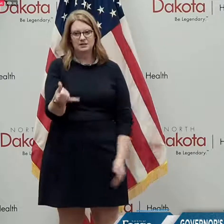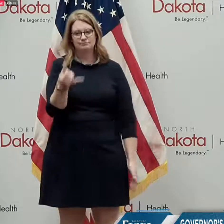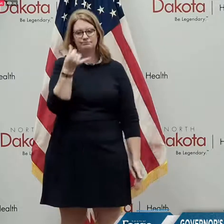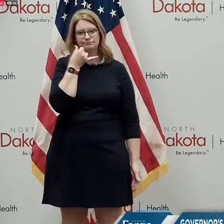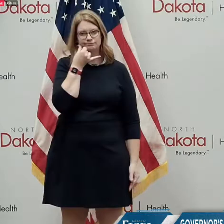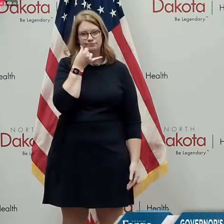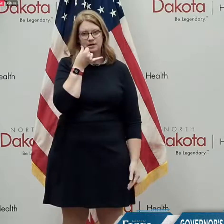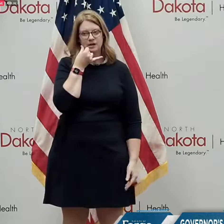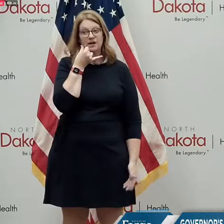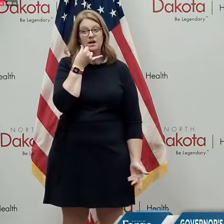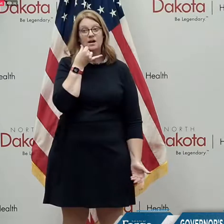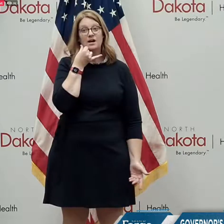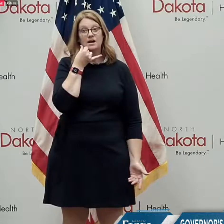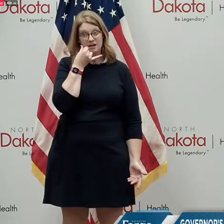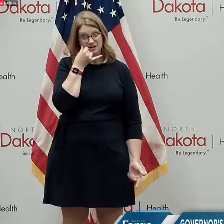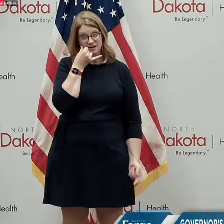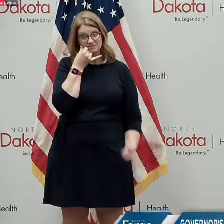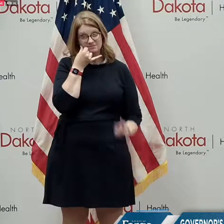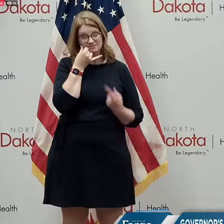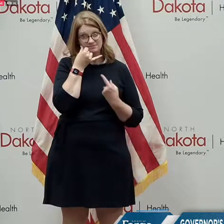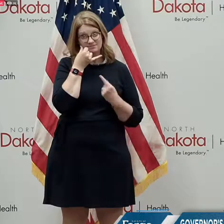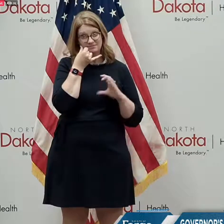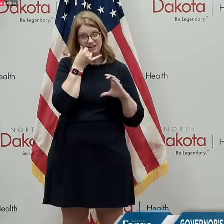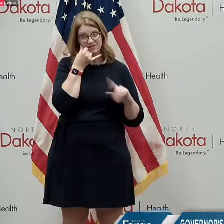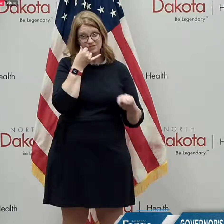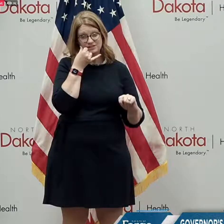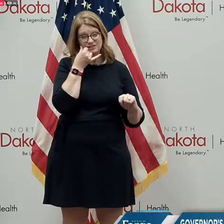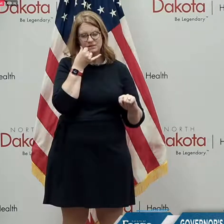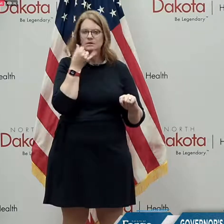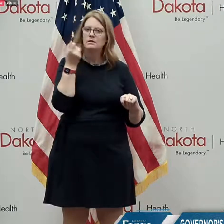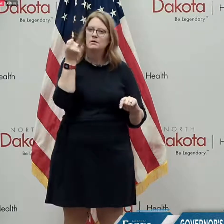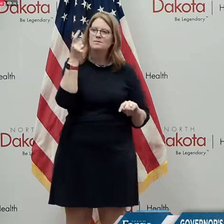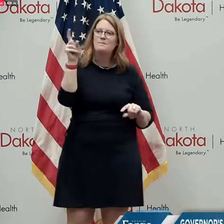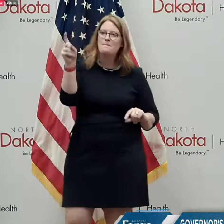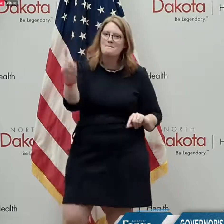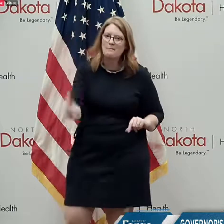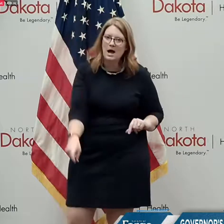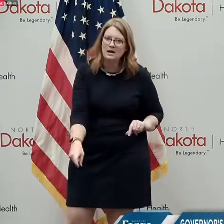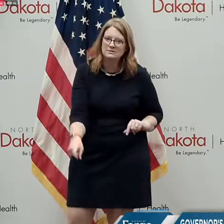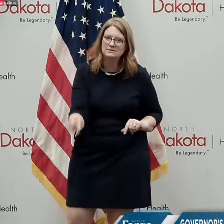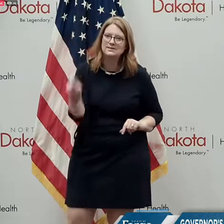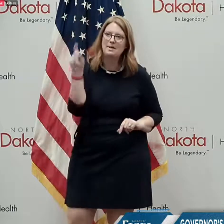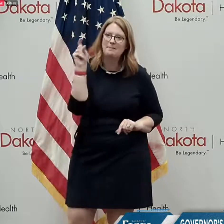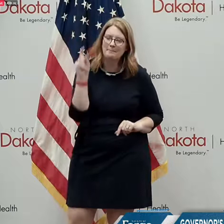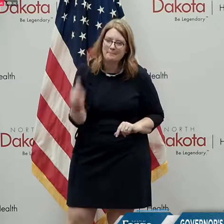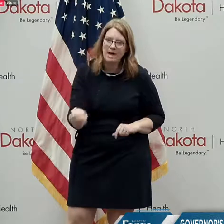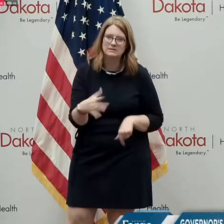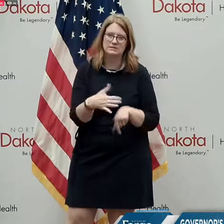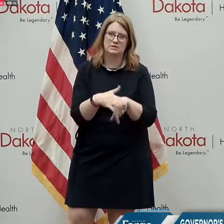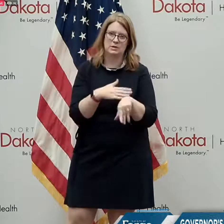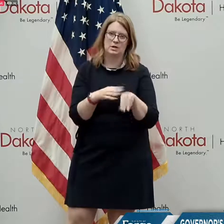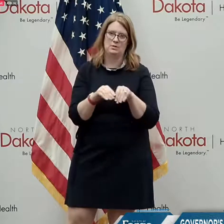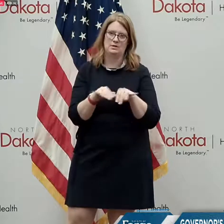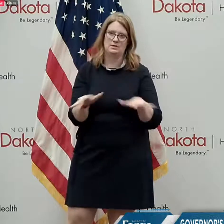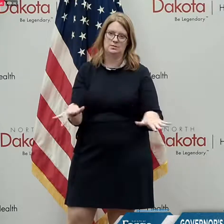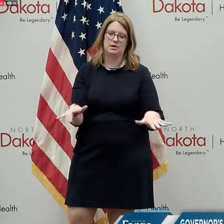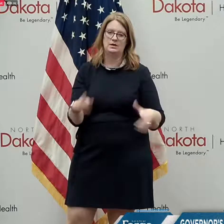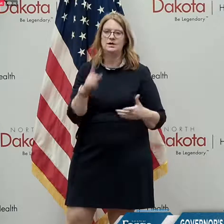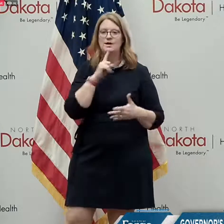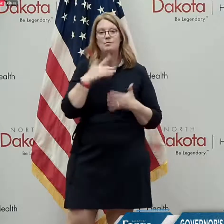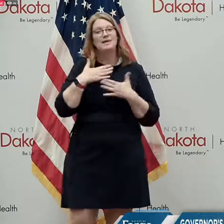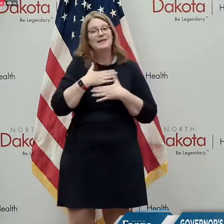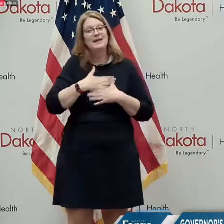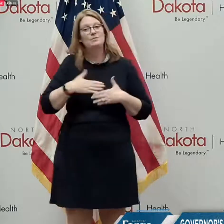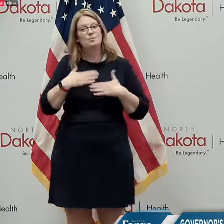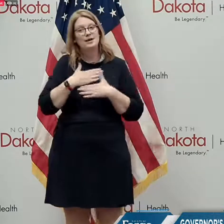or a contact tracer, but this is what we have to do to slow the spread of COVID-19. And we really appreciate everyone's